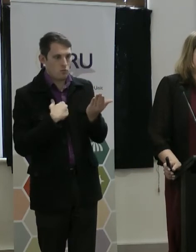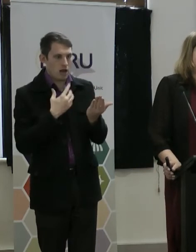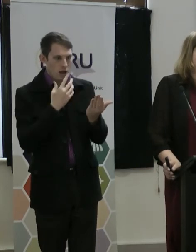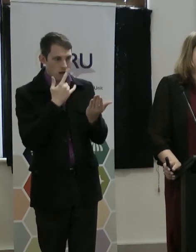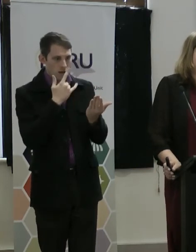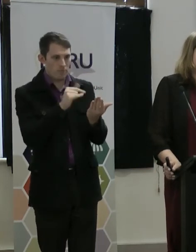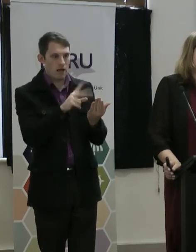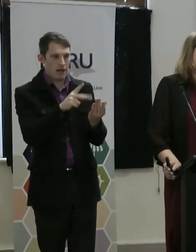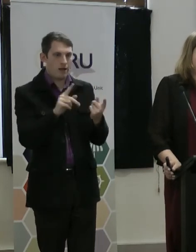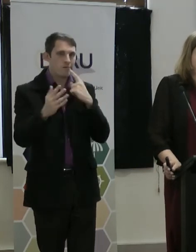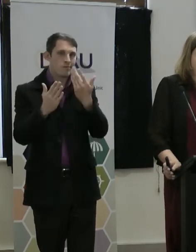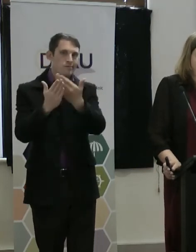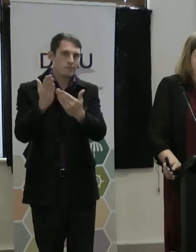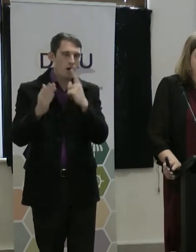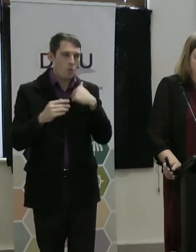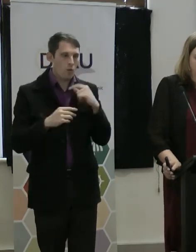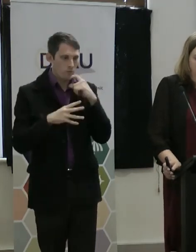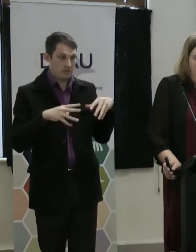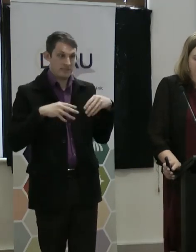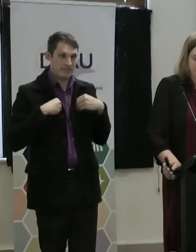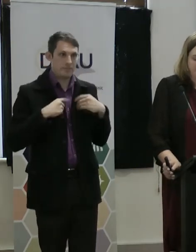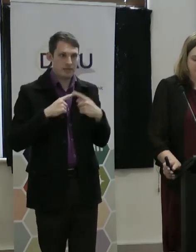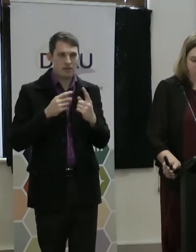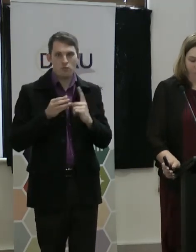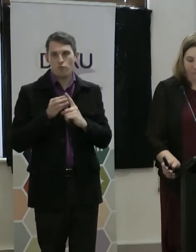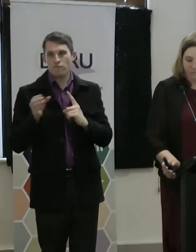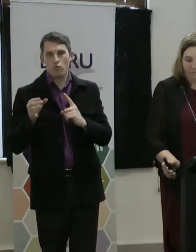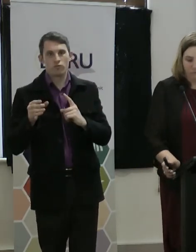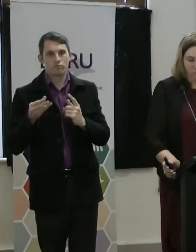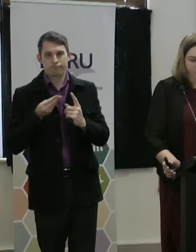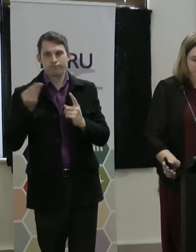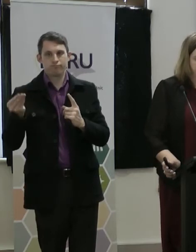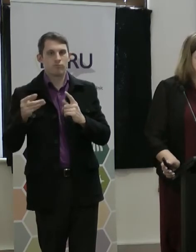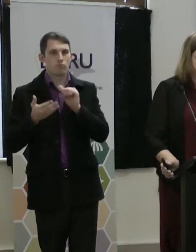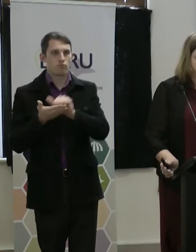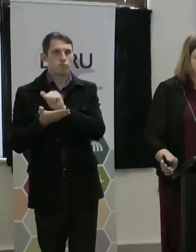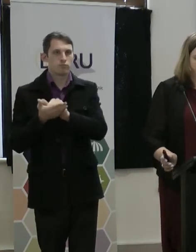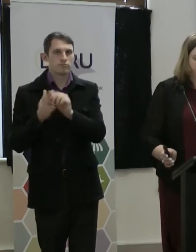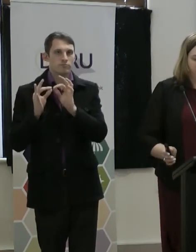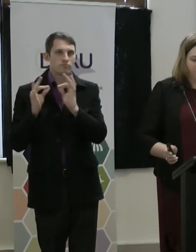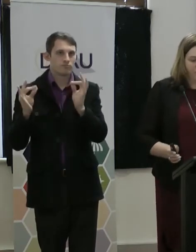information and forward that on to whomever is the appropriate body.